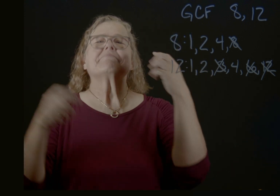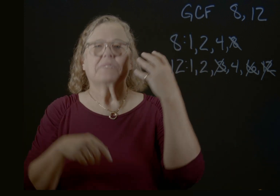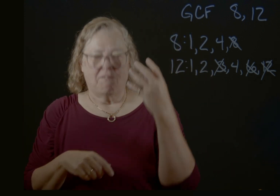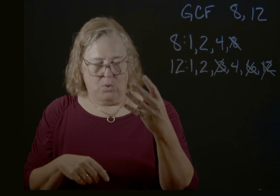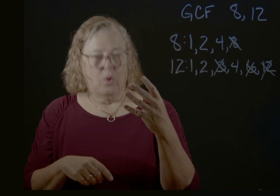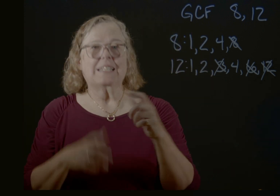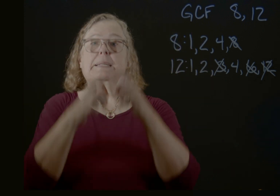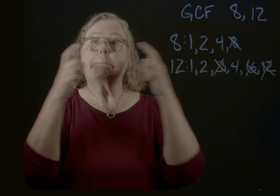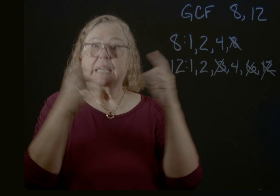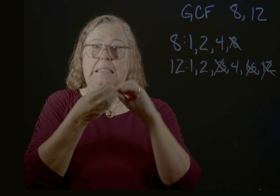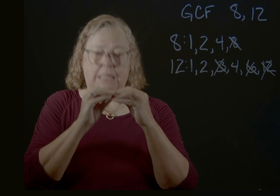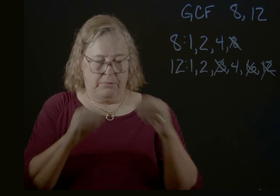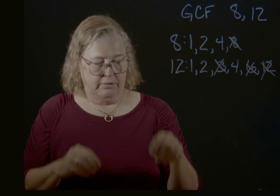4. Good job. It's the biggest number.